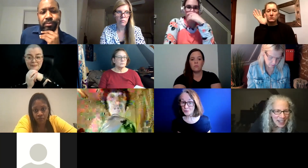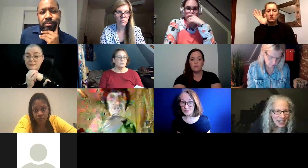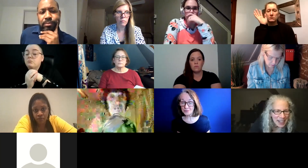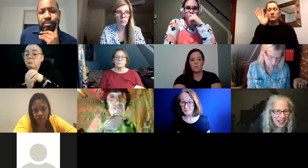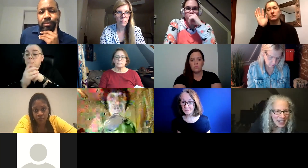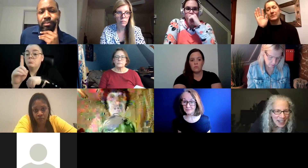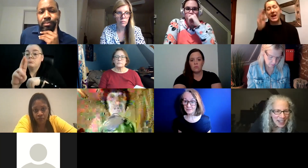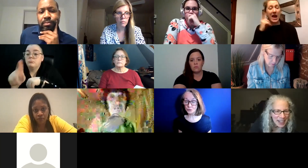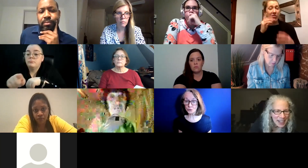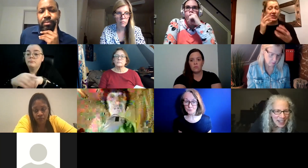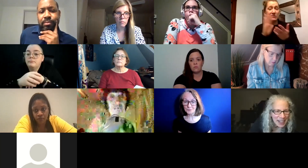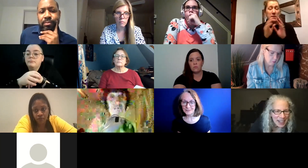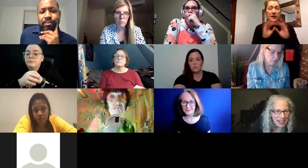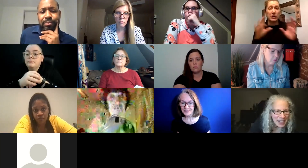examples. Drew.